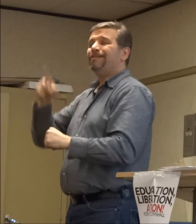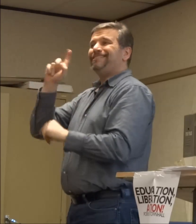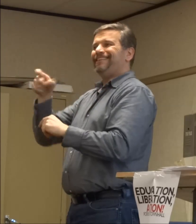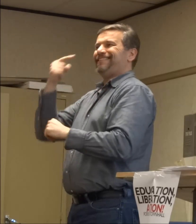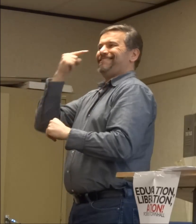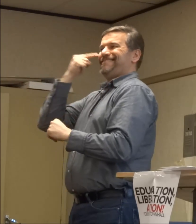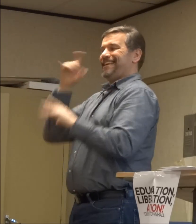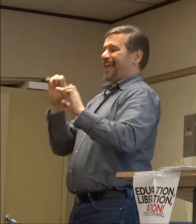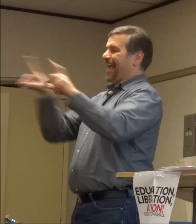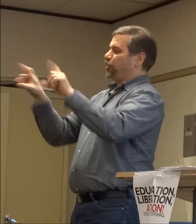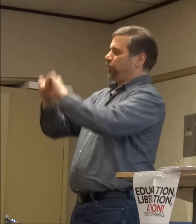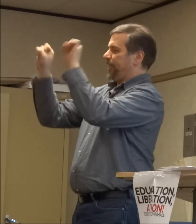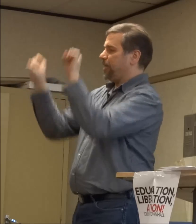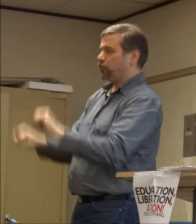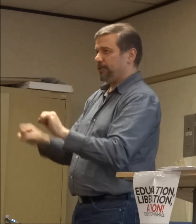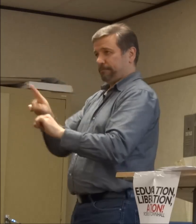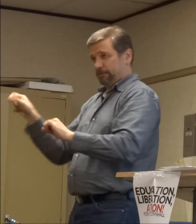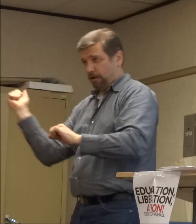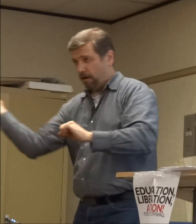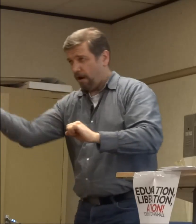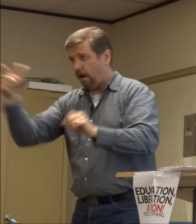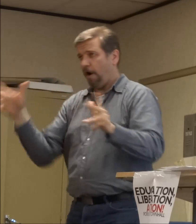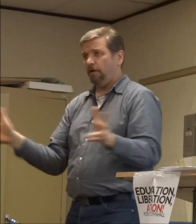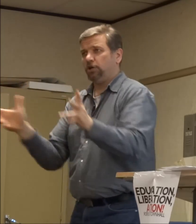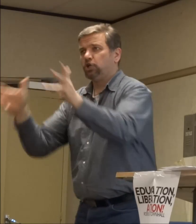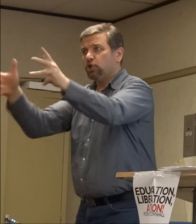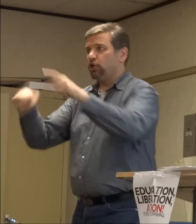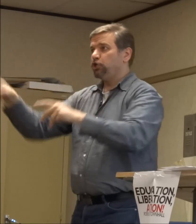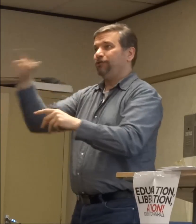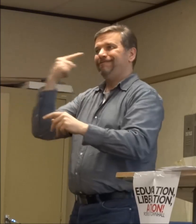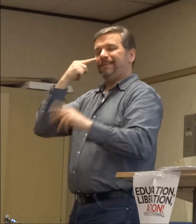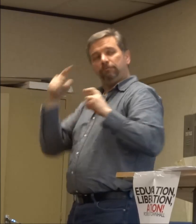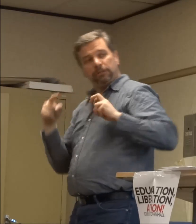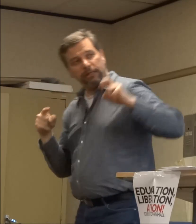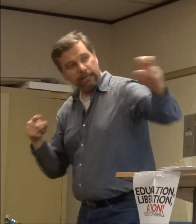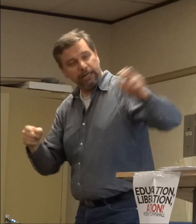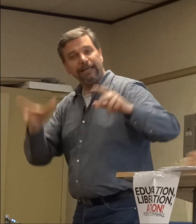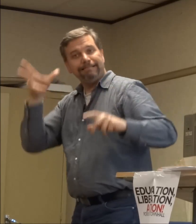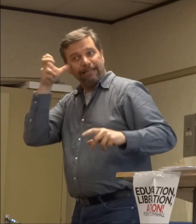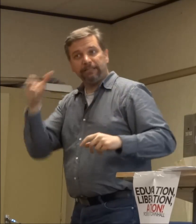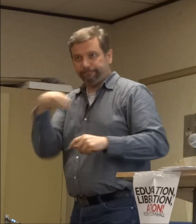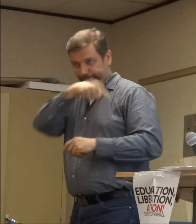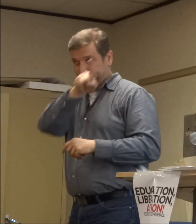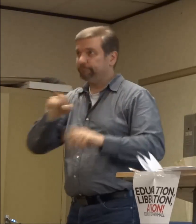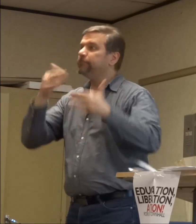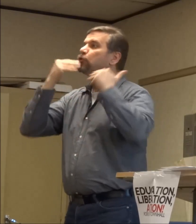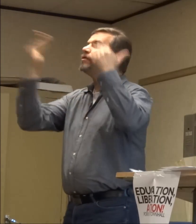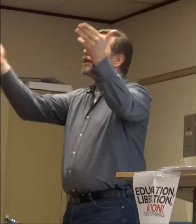educational system, and I urge you all to do that as we listen to our wonderful speakers today. Thank you.